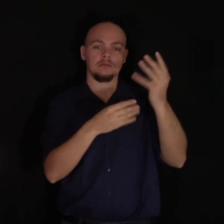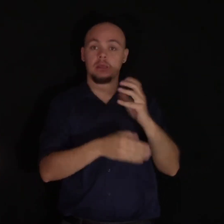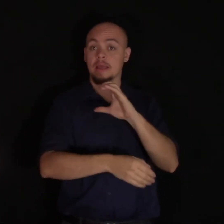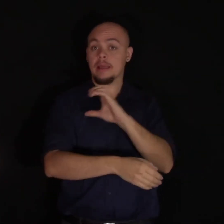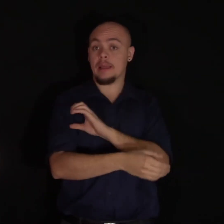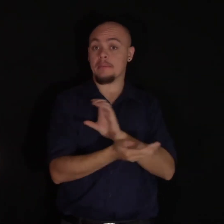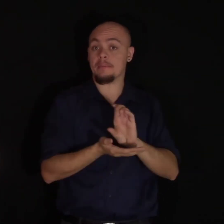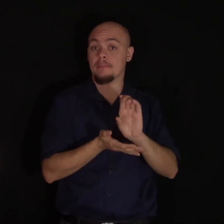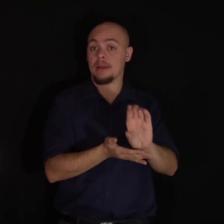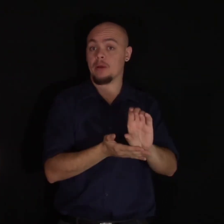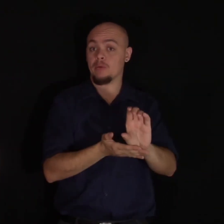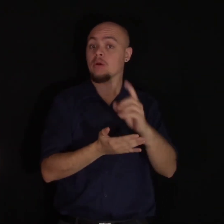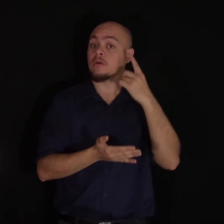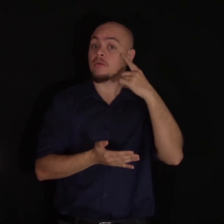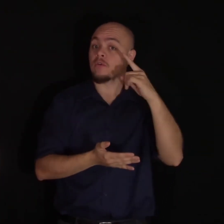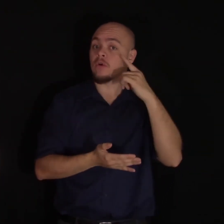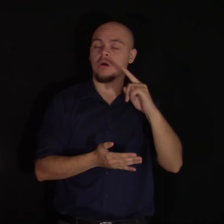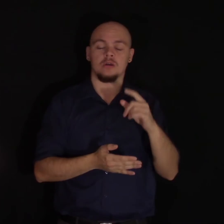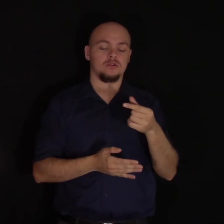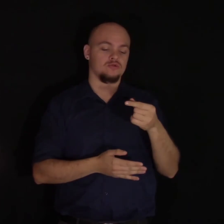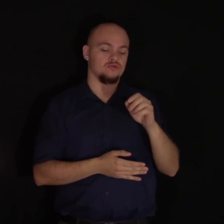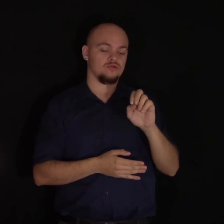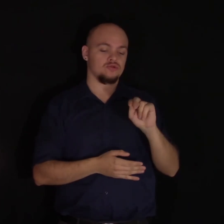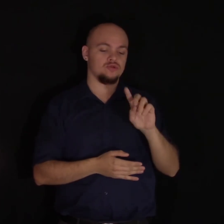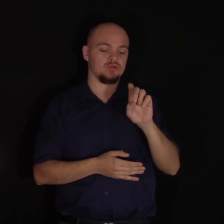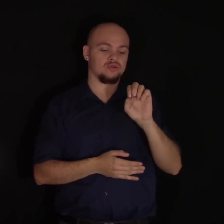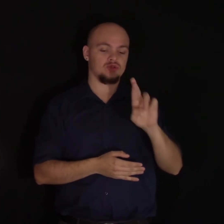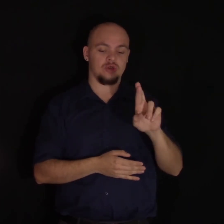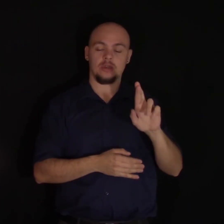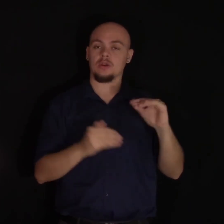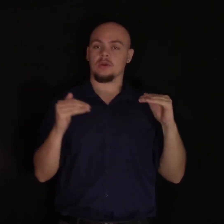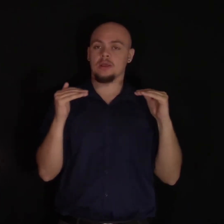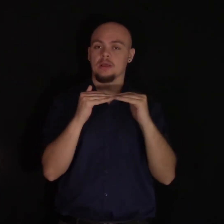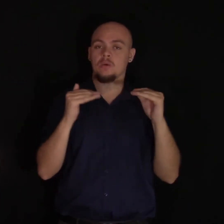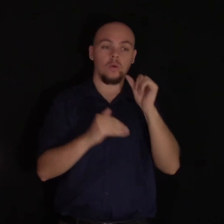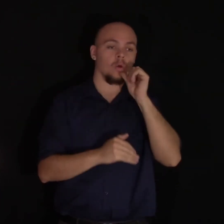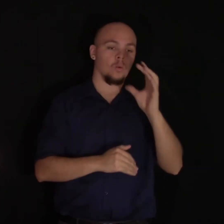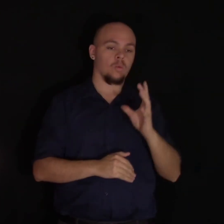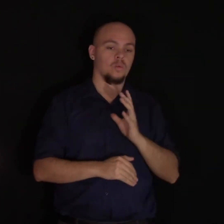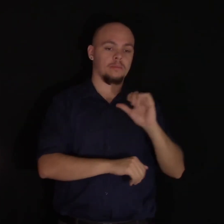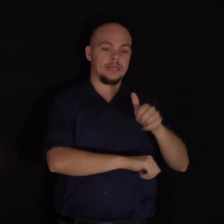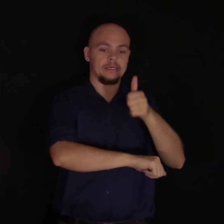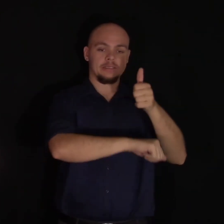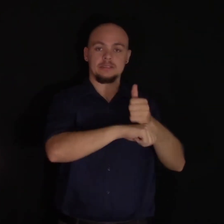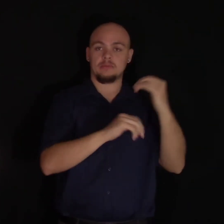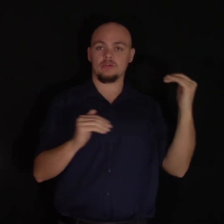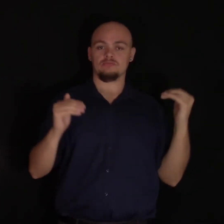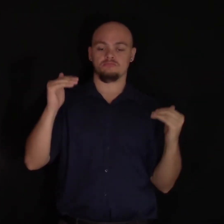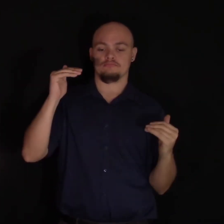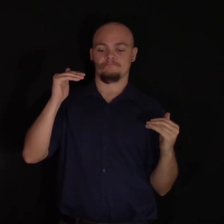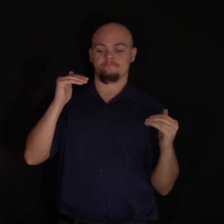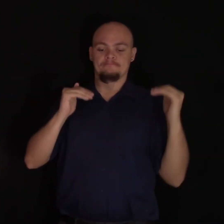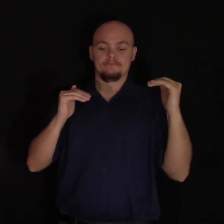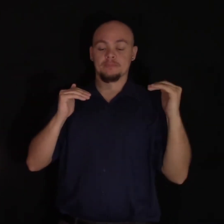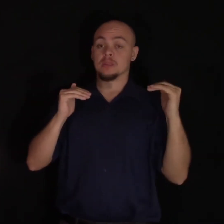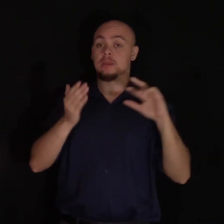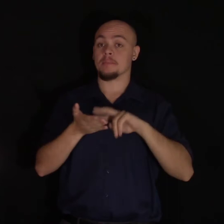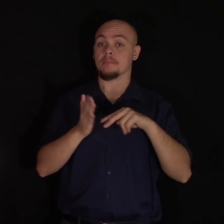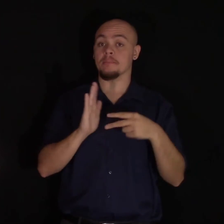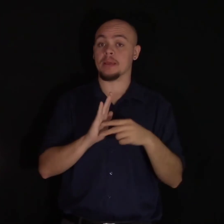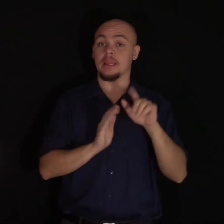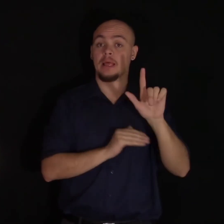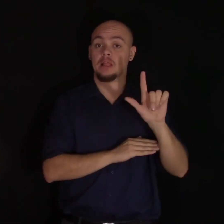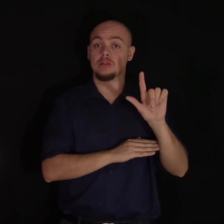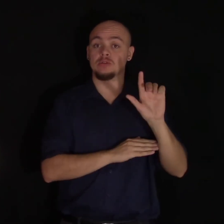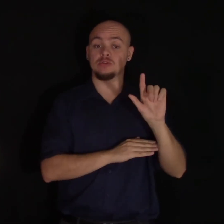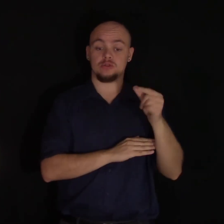proper gender equality, where the woman's status is established in society. And in that way, the status of LGBT people can